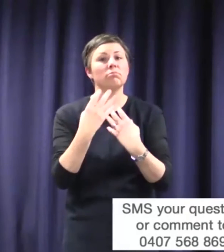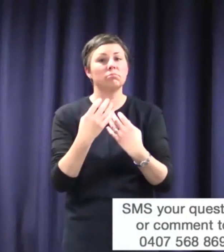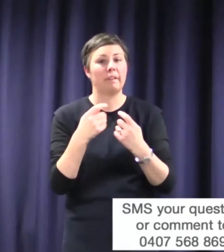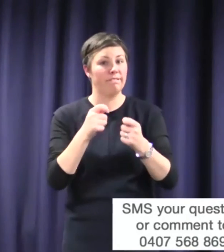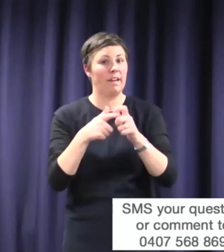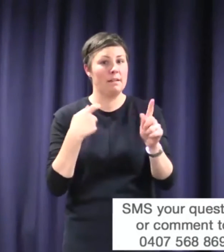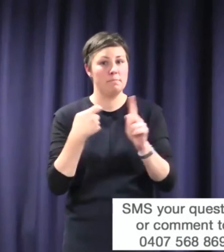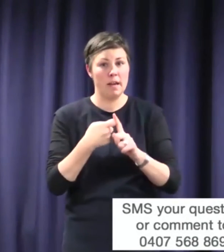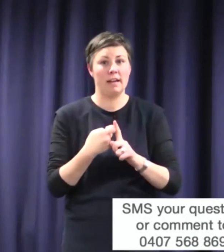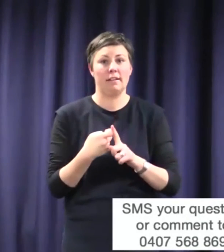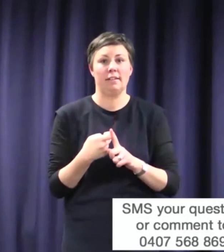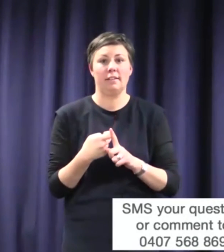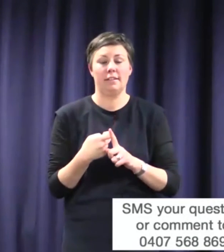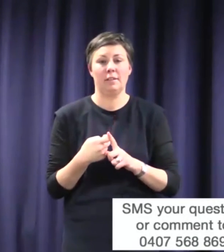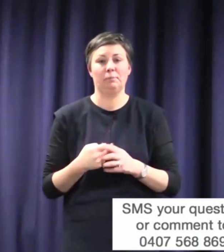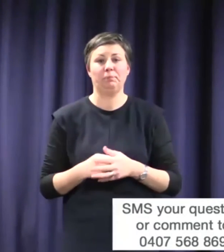have,